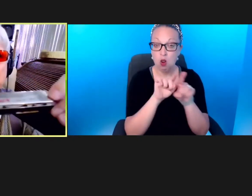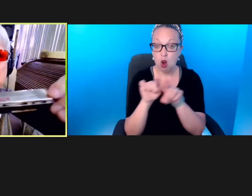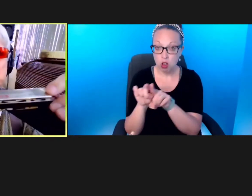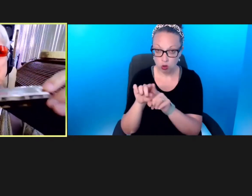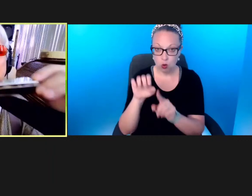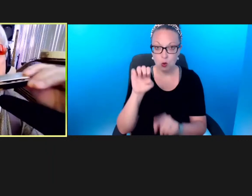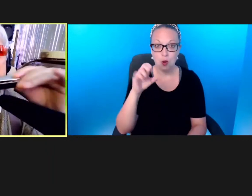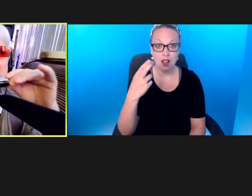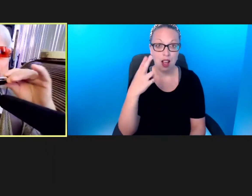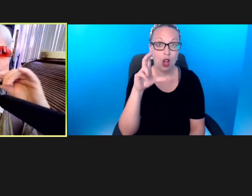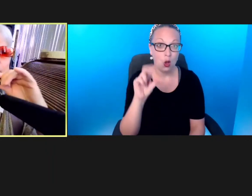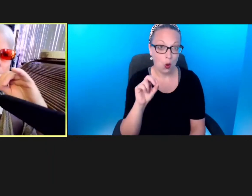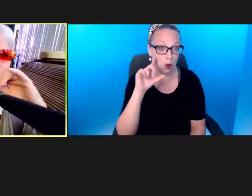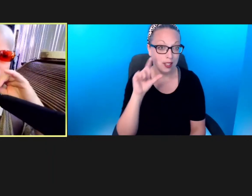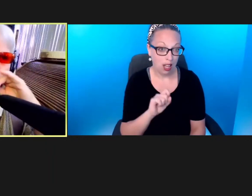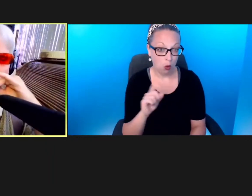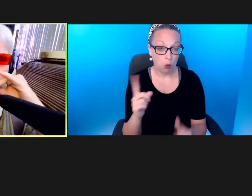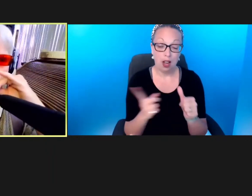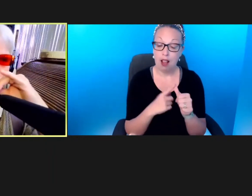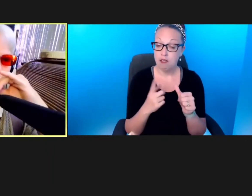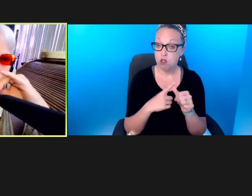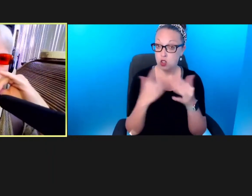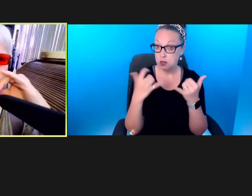And when I first picked this up,